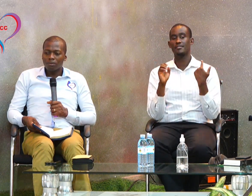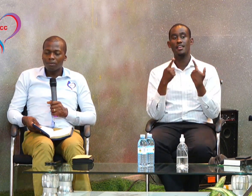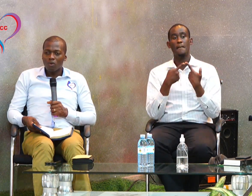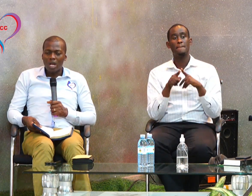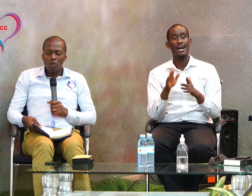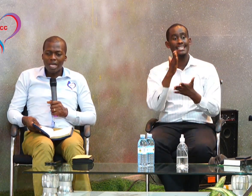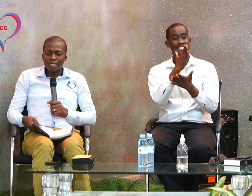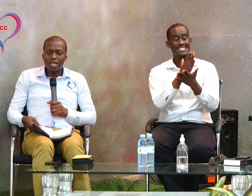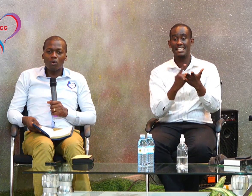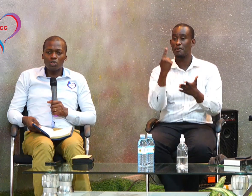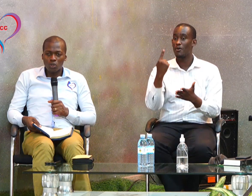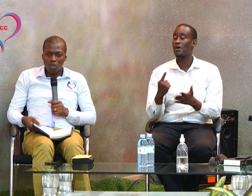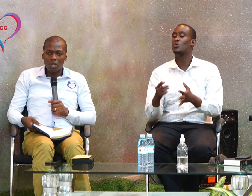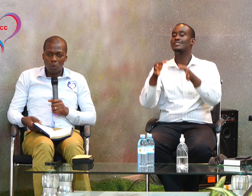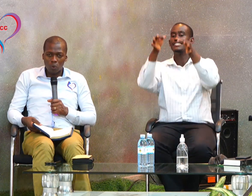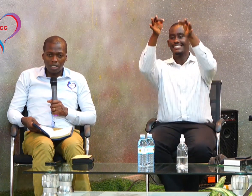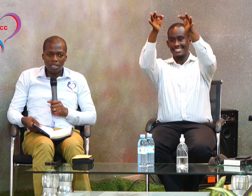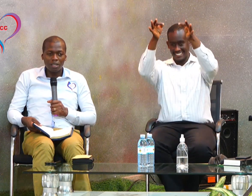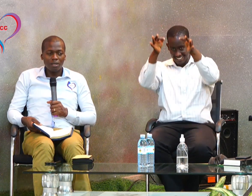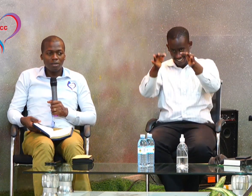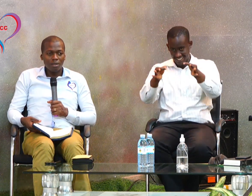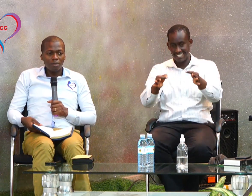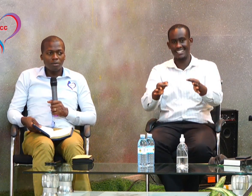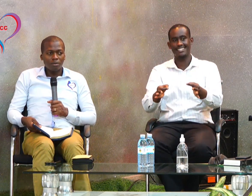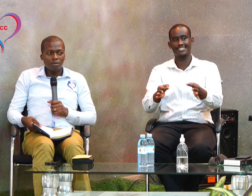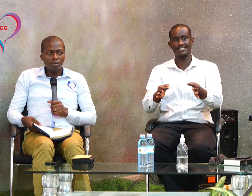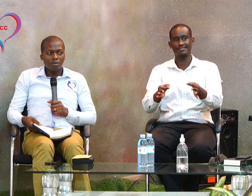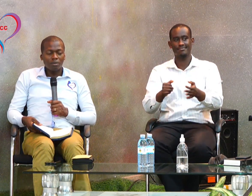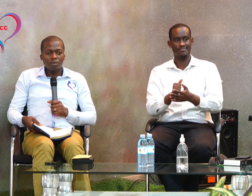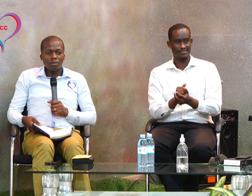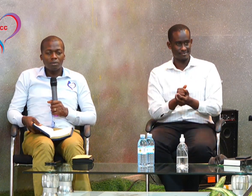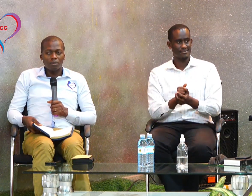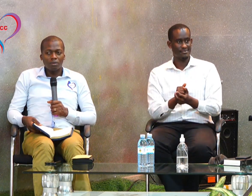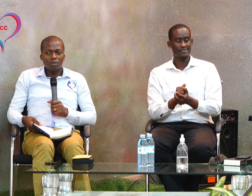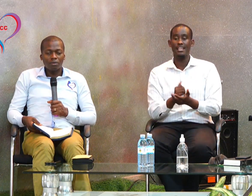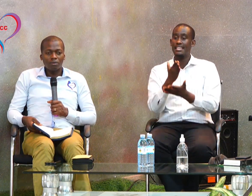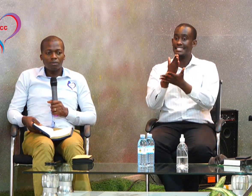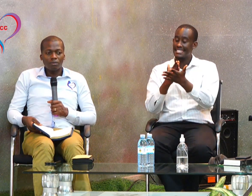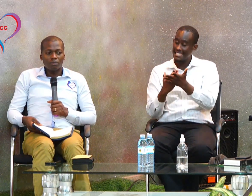it. Waliwo yakisalawo nti ojje wano ku nsi. There is someone who looked on the planet